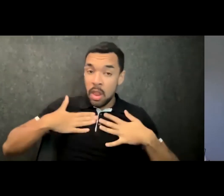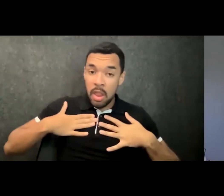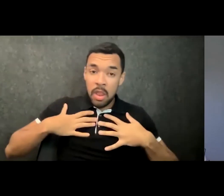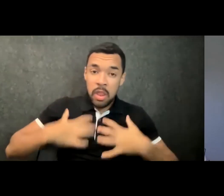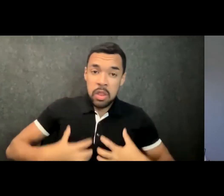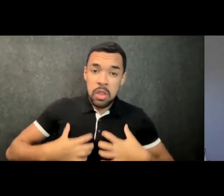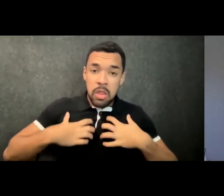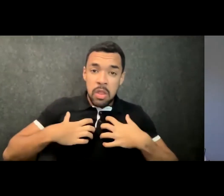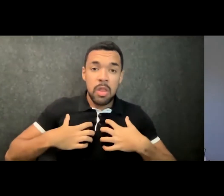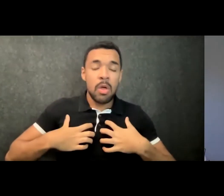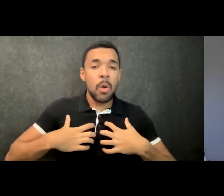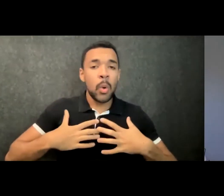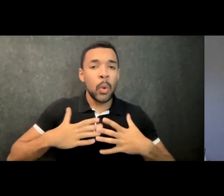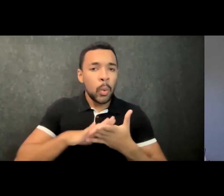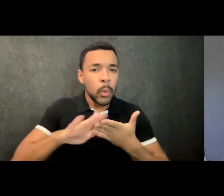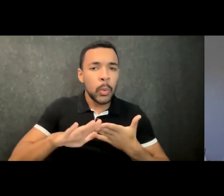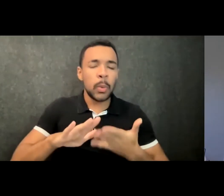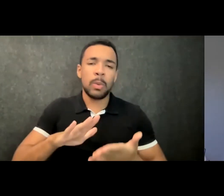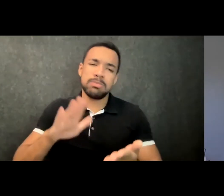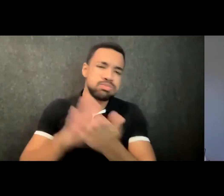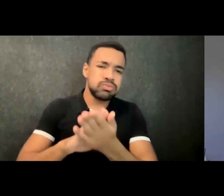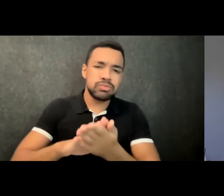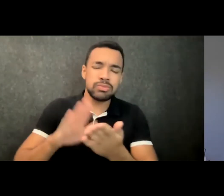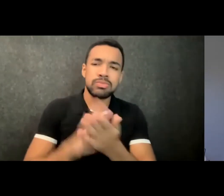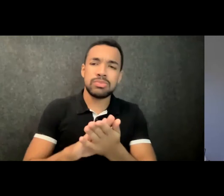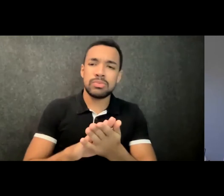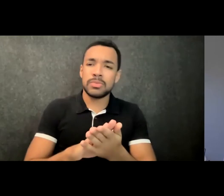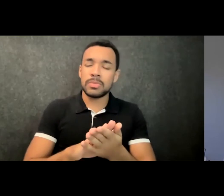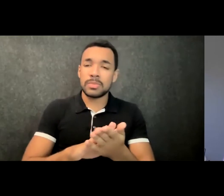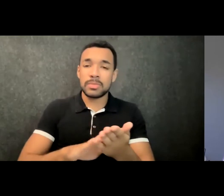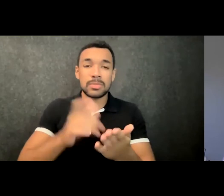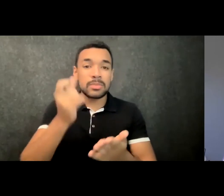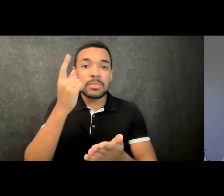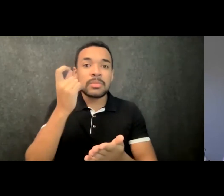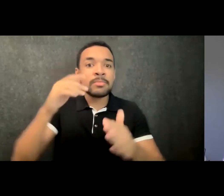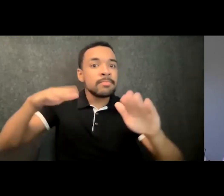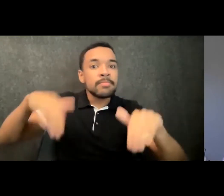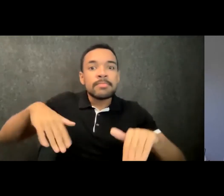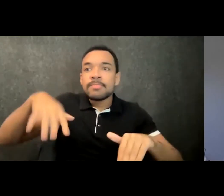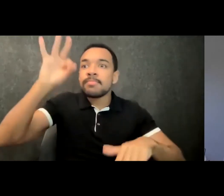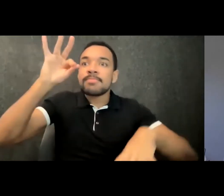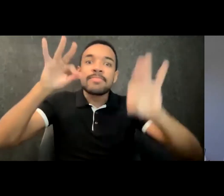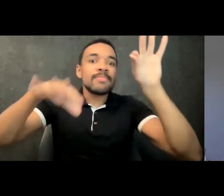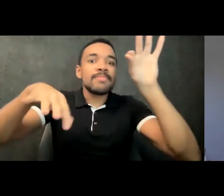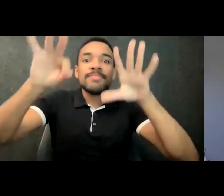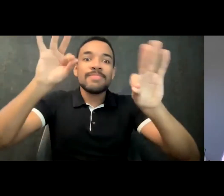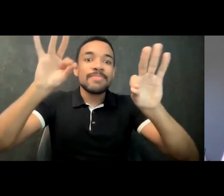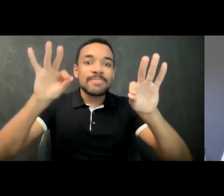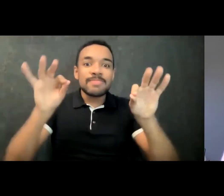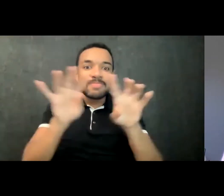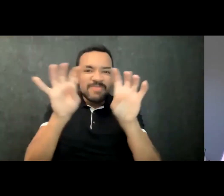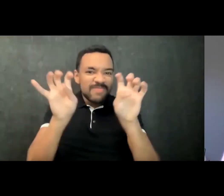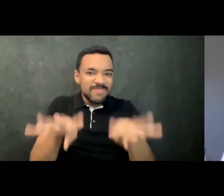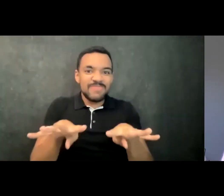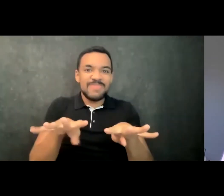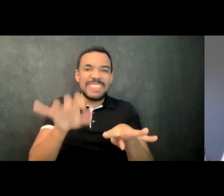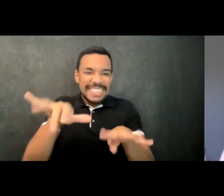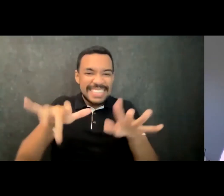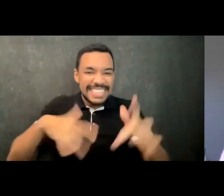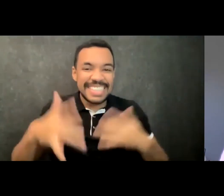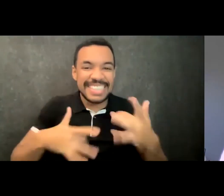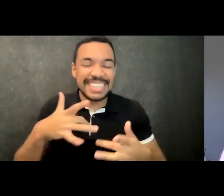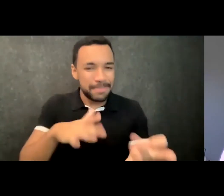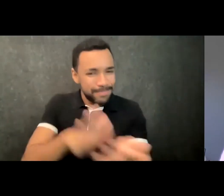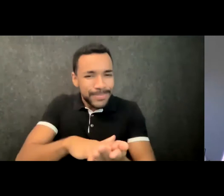its discovery under overturned and broken stone. Praise the butterfly wings and whistled